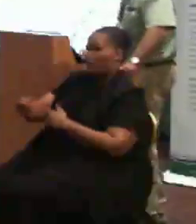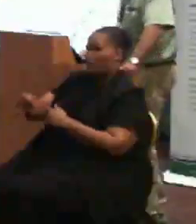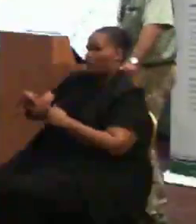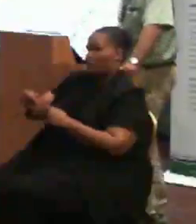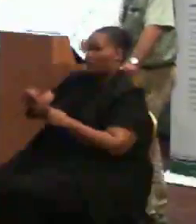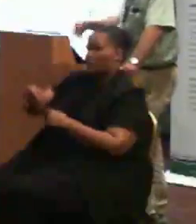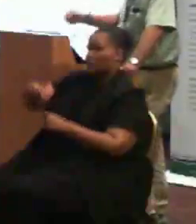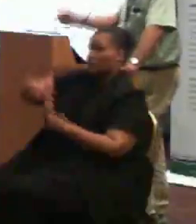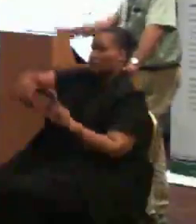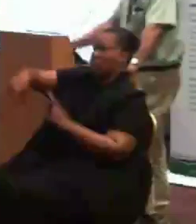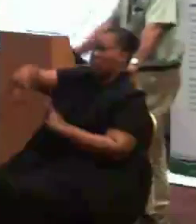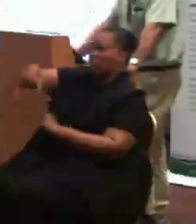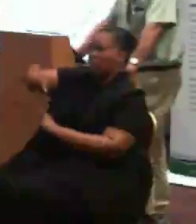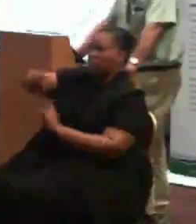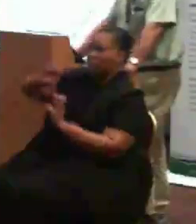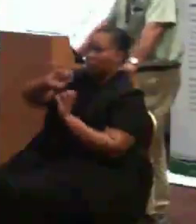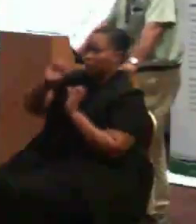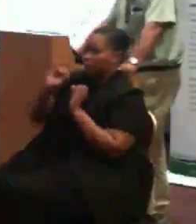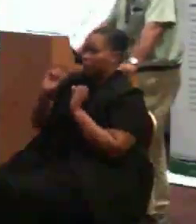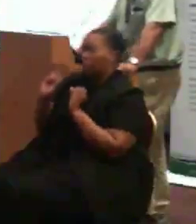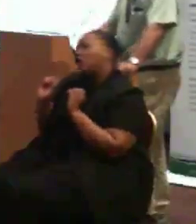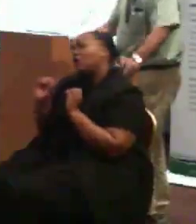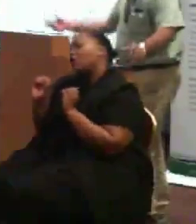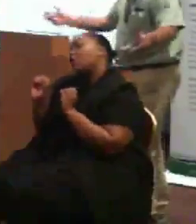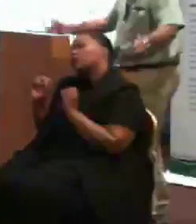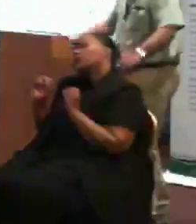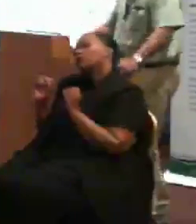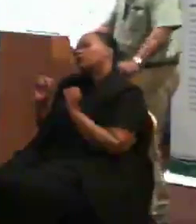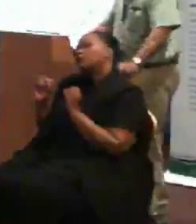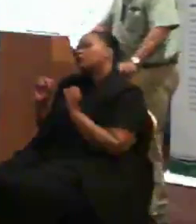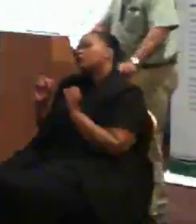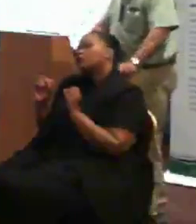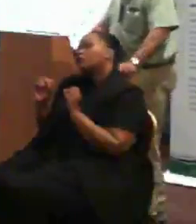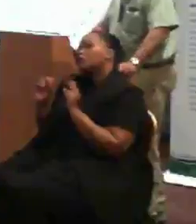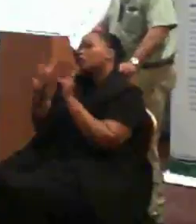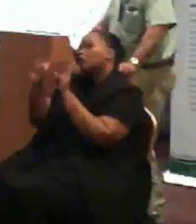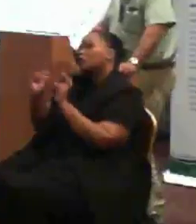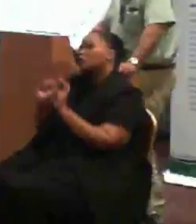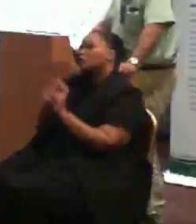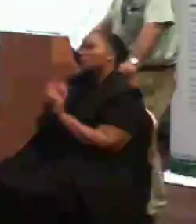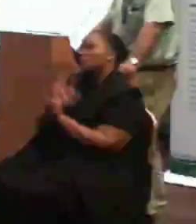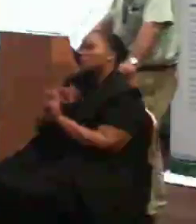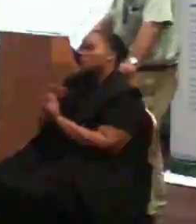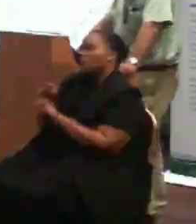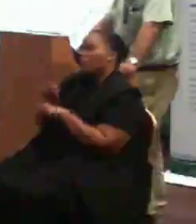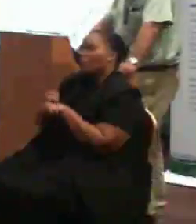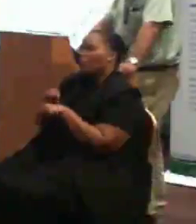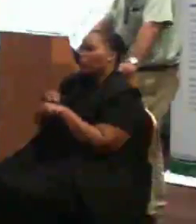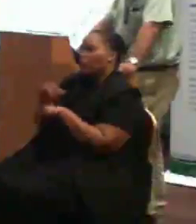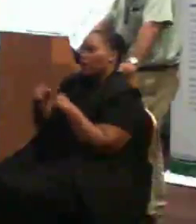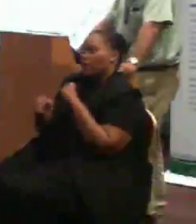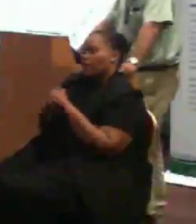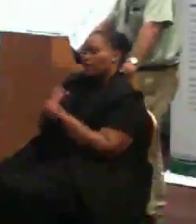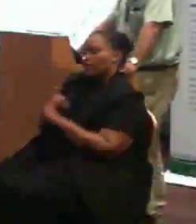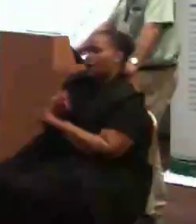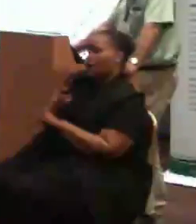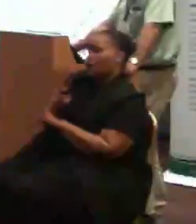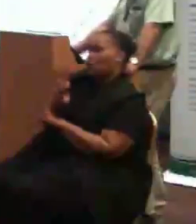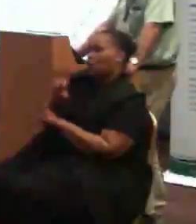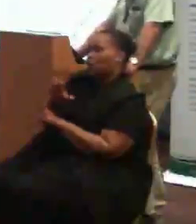turnaround strategy. Eskom personnel is also problematic. In 2008 it